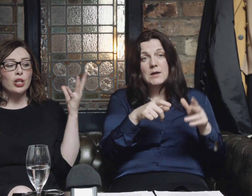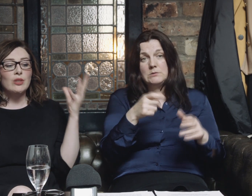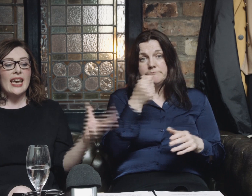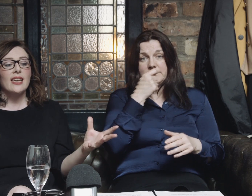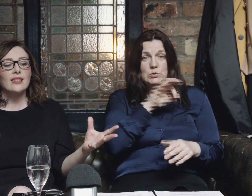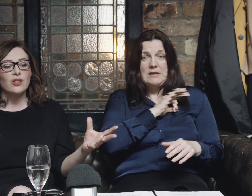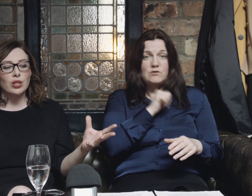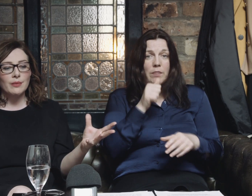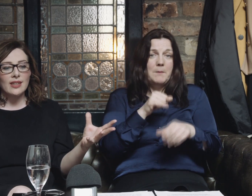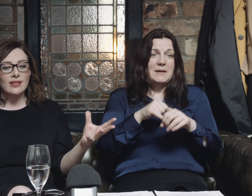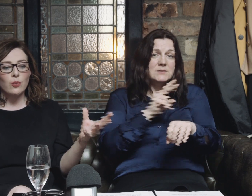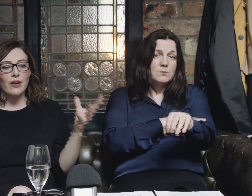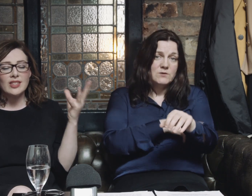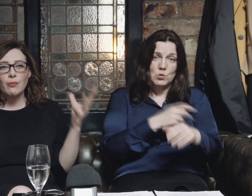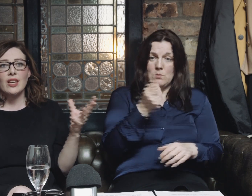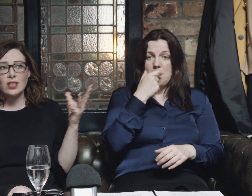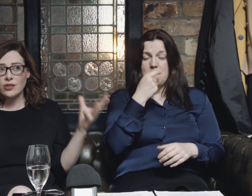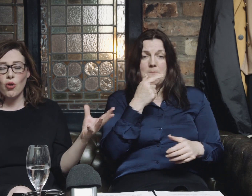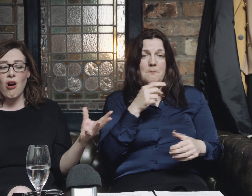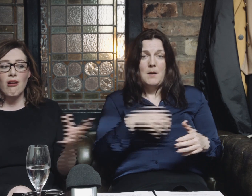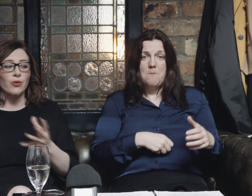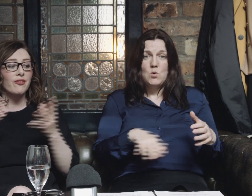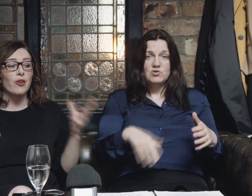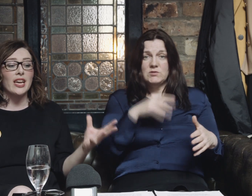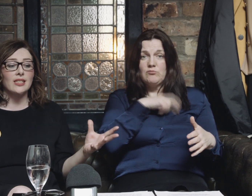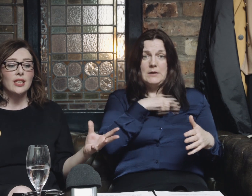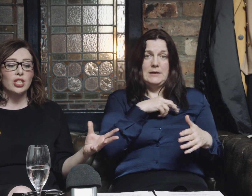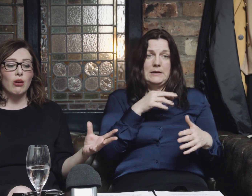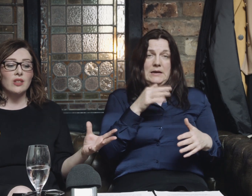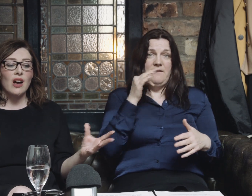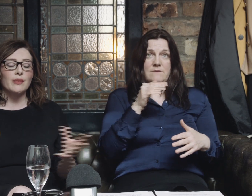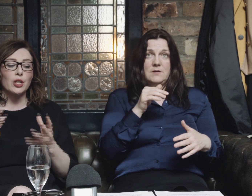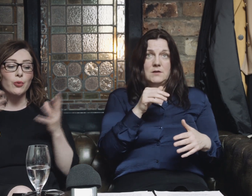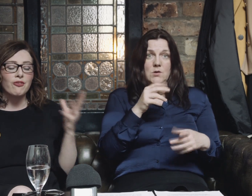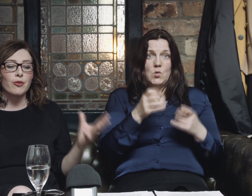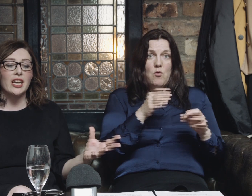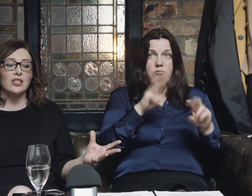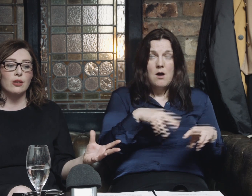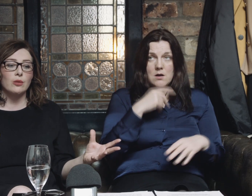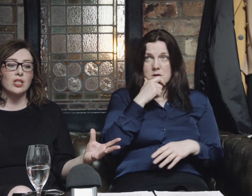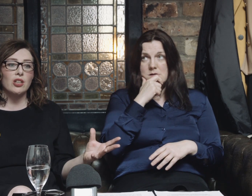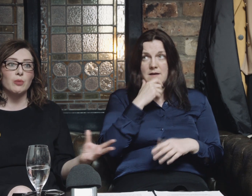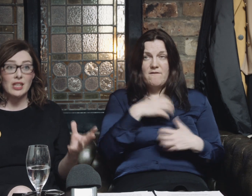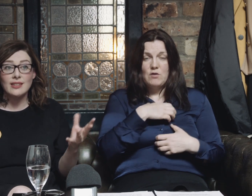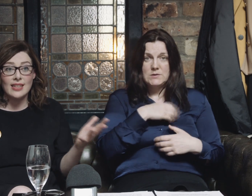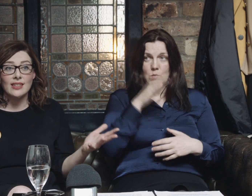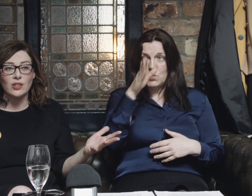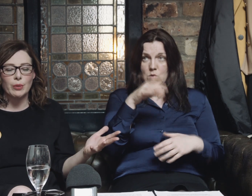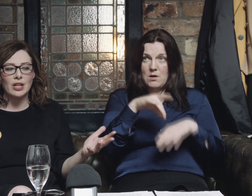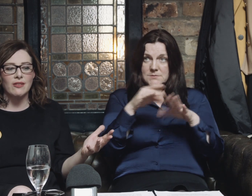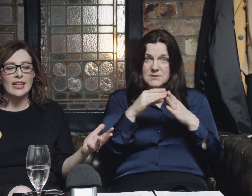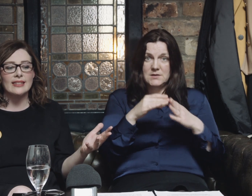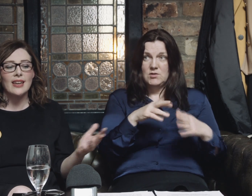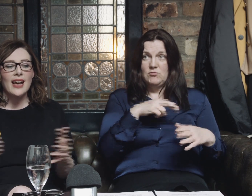way, you take it in circumstances where if something does go wrong, you're afraid to go to the hospital, you're afraid to go to a doctor because this